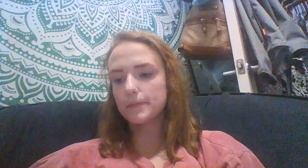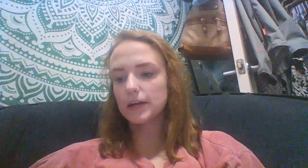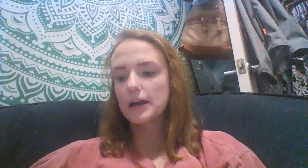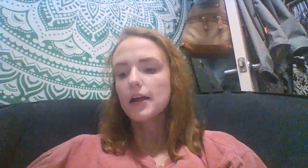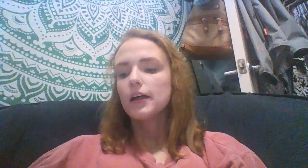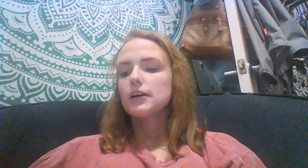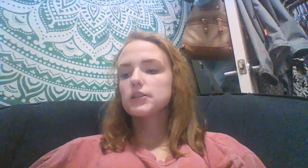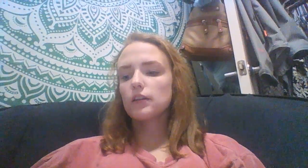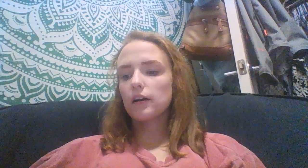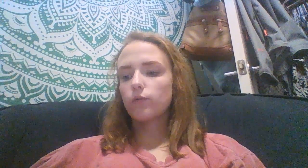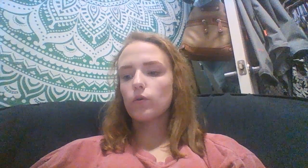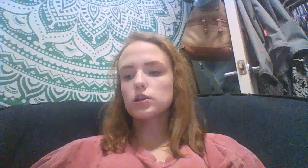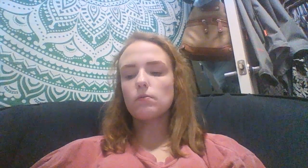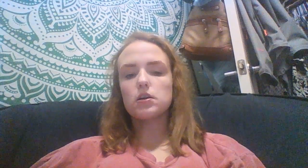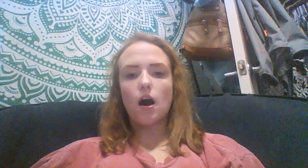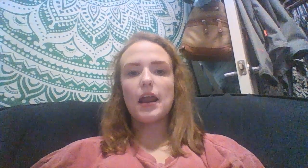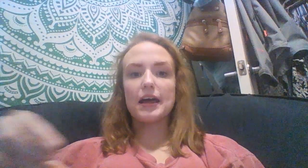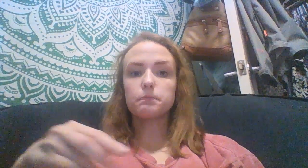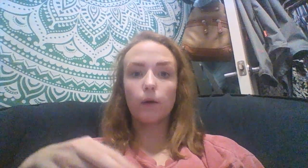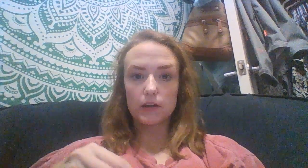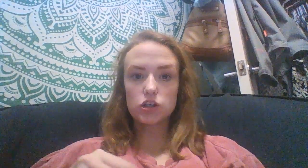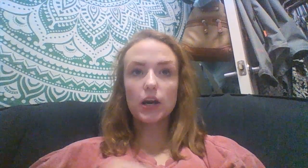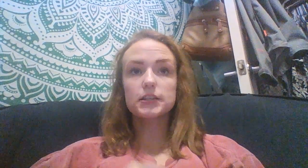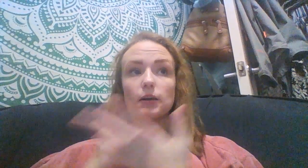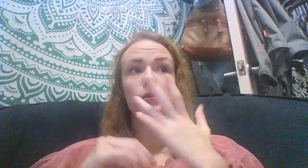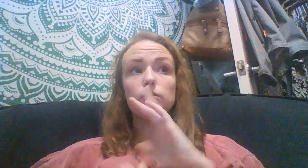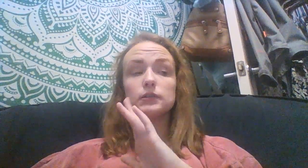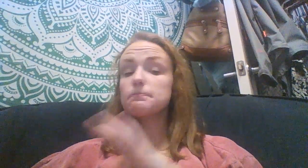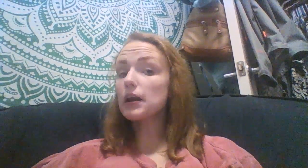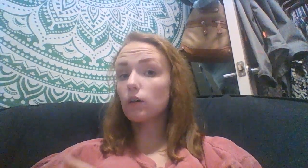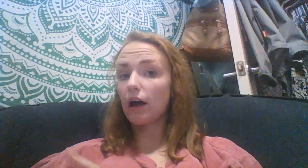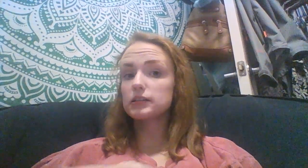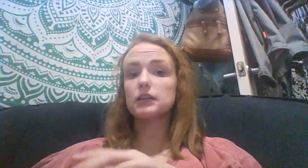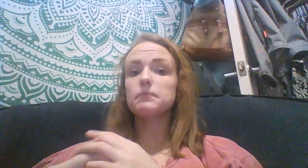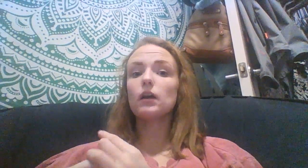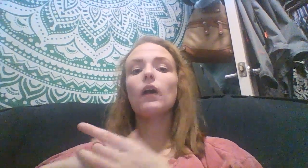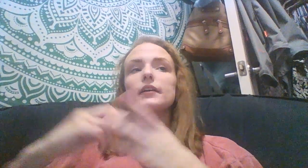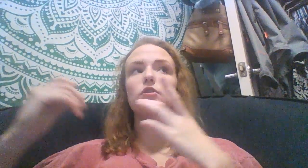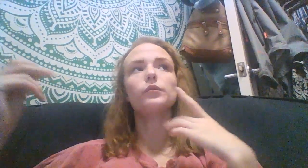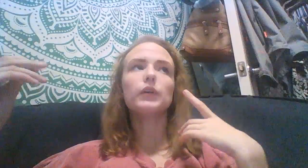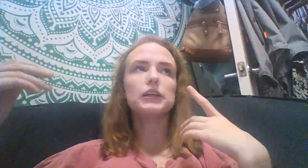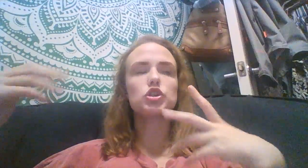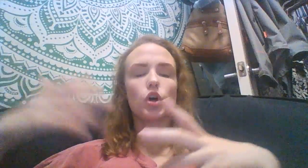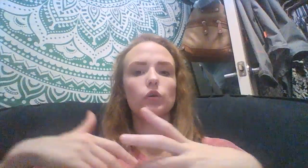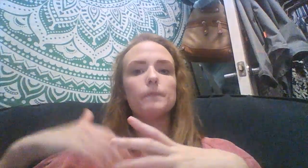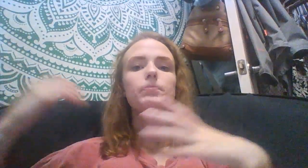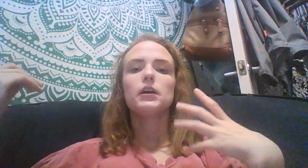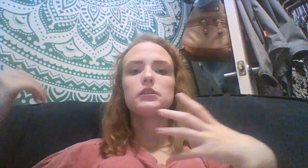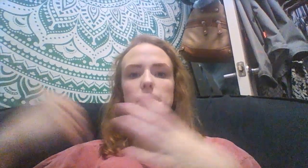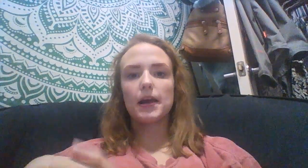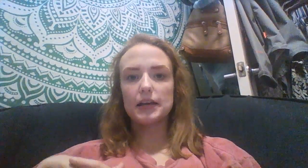family. So therefore, you are not as privileged as someone who is middle class. Because middle class don't really struggle to make ends